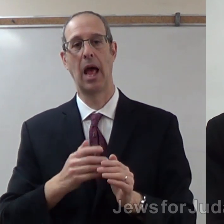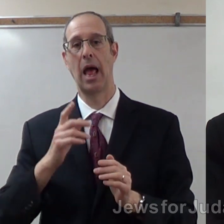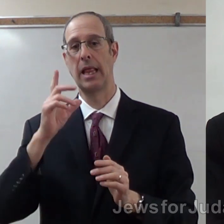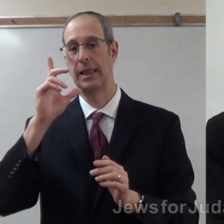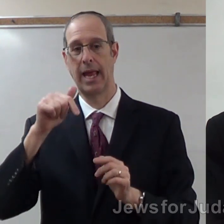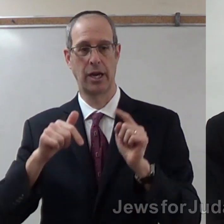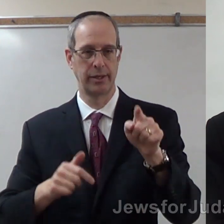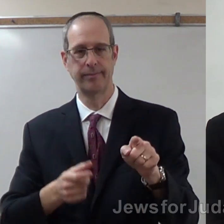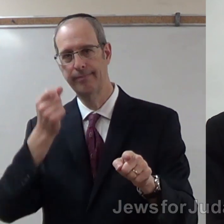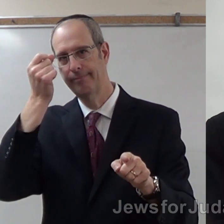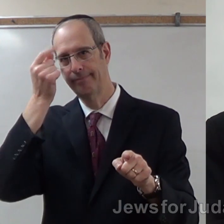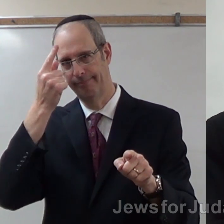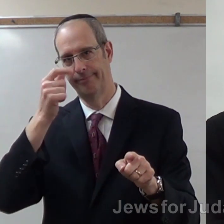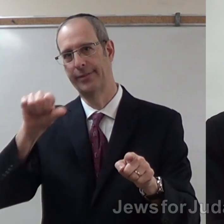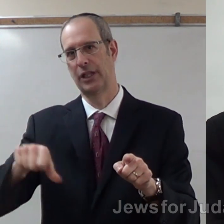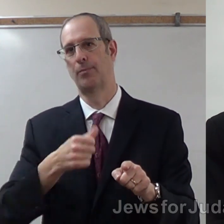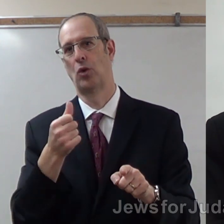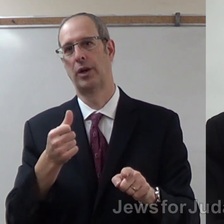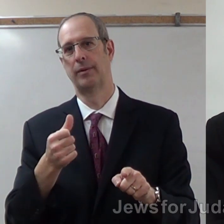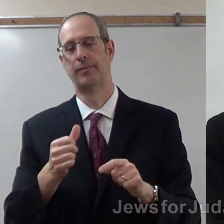was able to understand the Gemara.